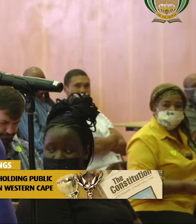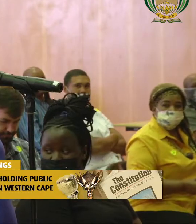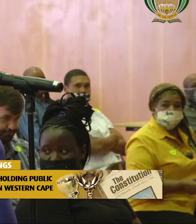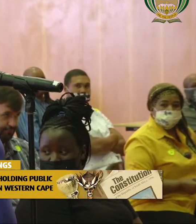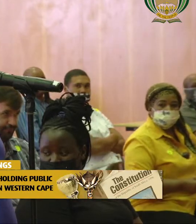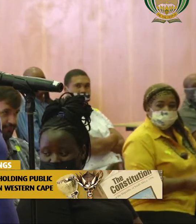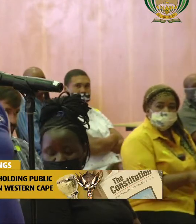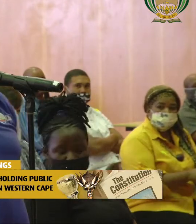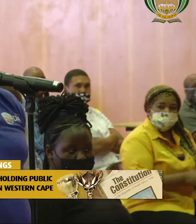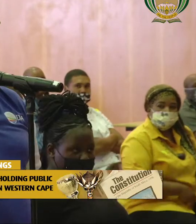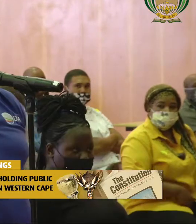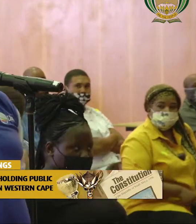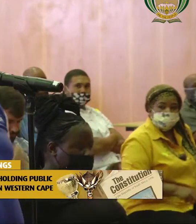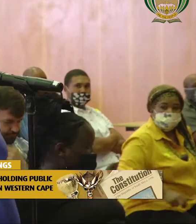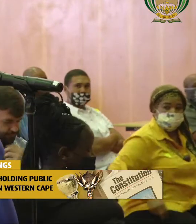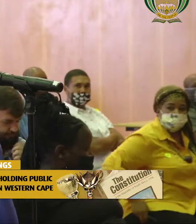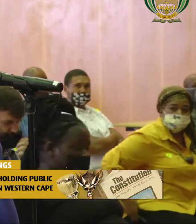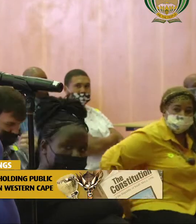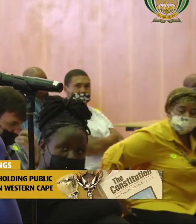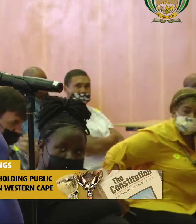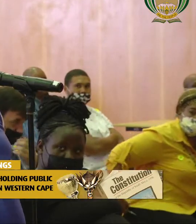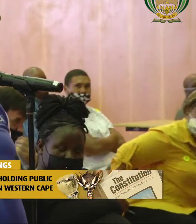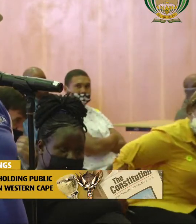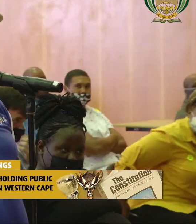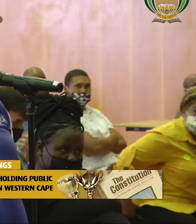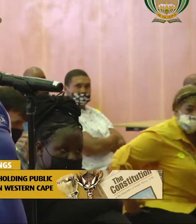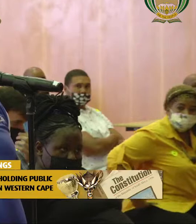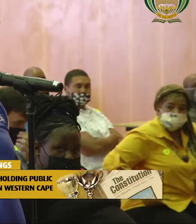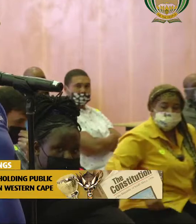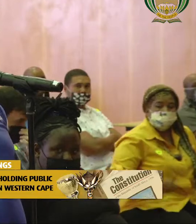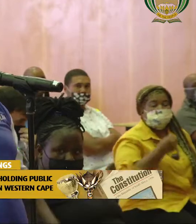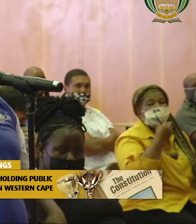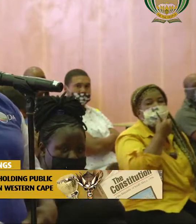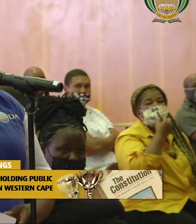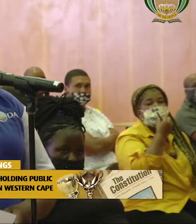councillor. I'm standing here in behalf of the DA.